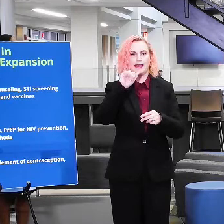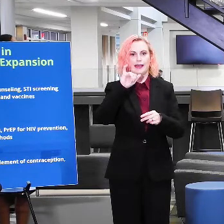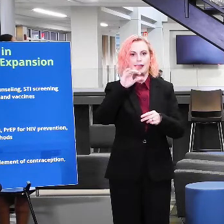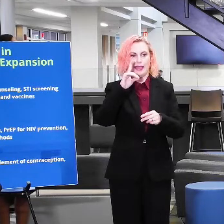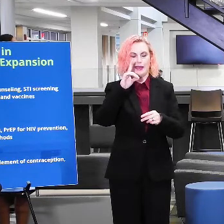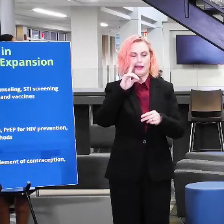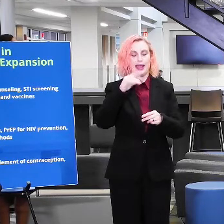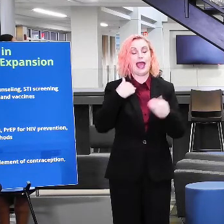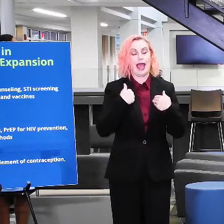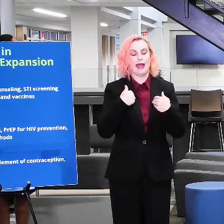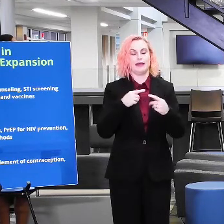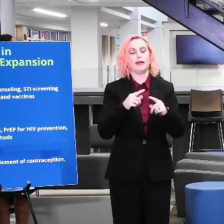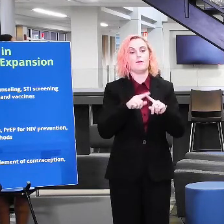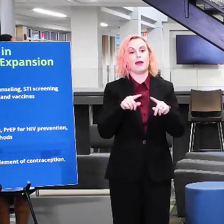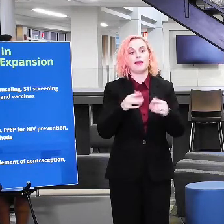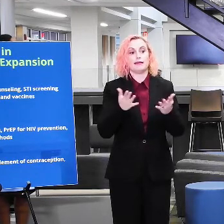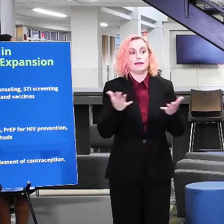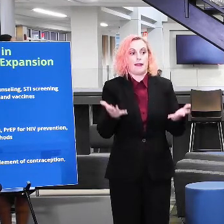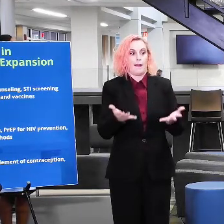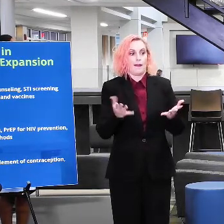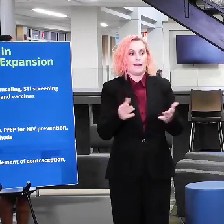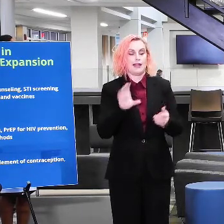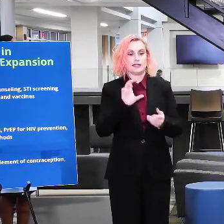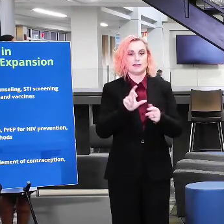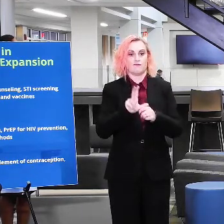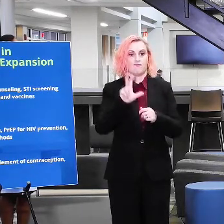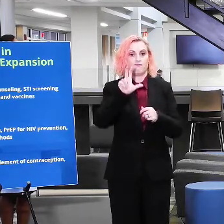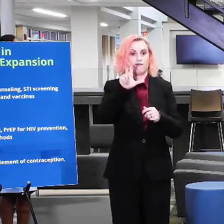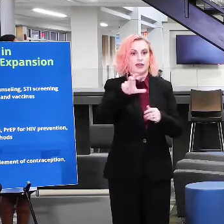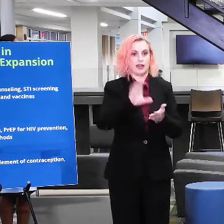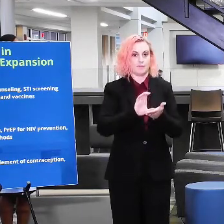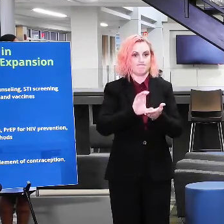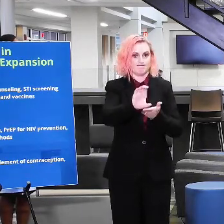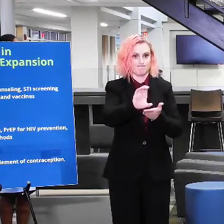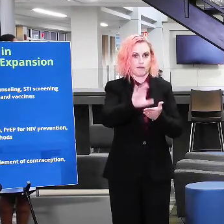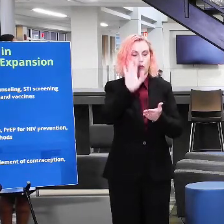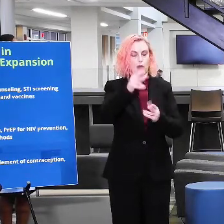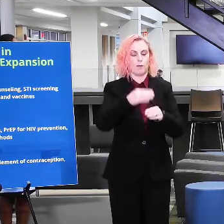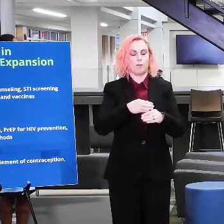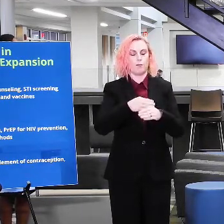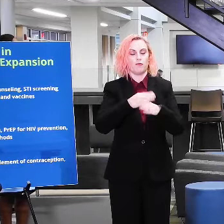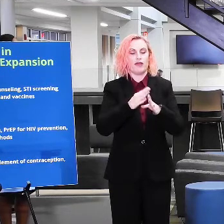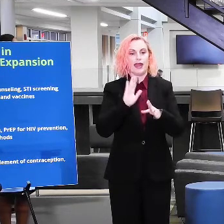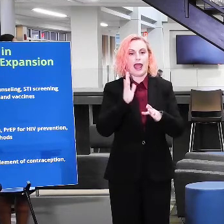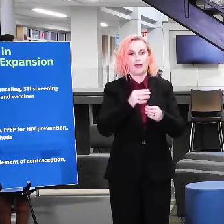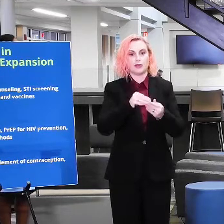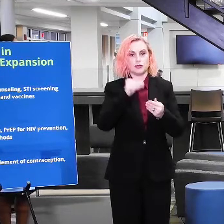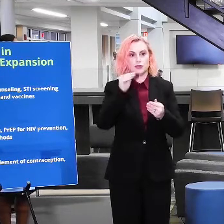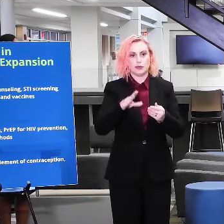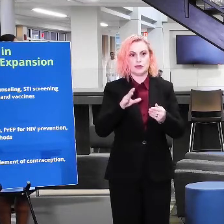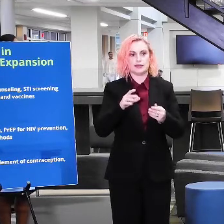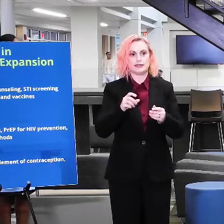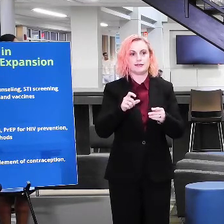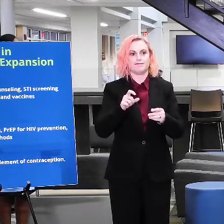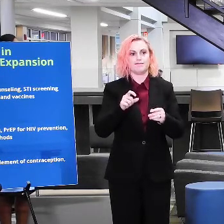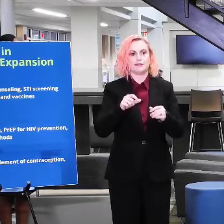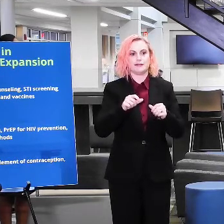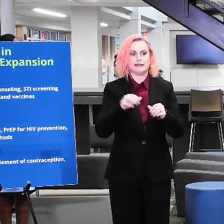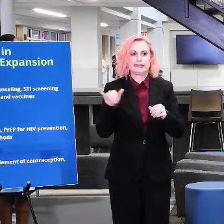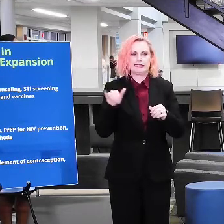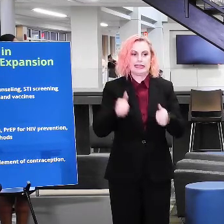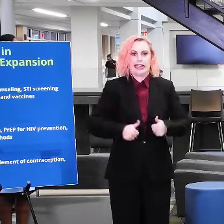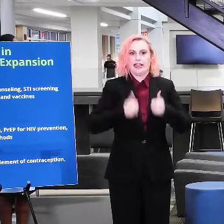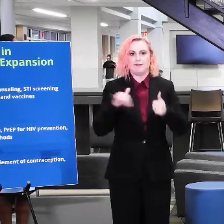But this funding will prevent our students from HCC having to go through what I did when I was in